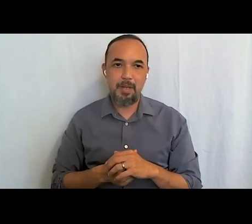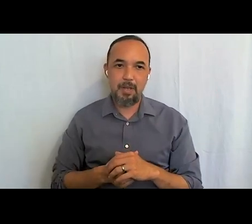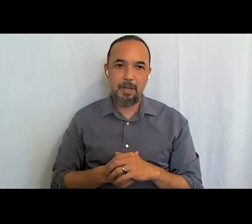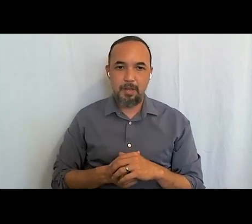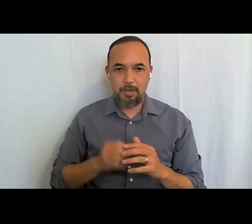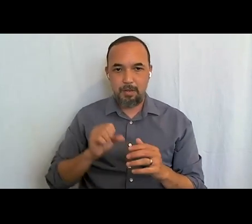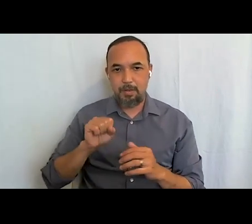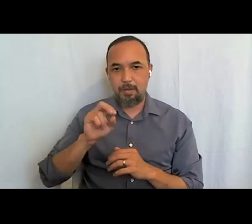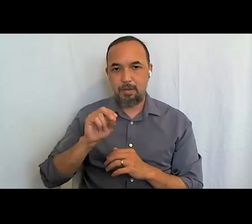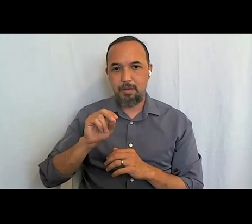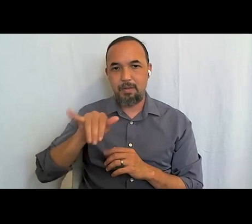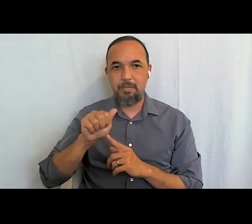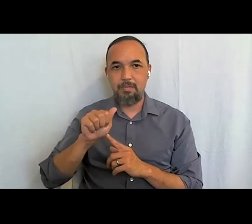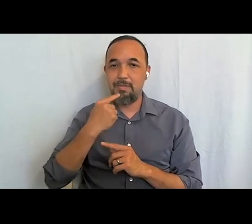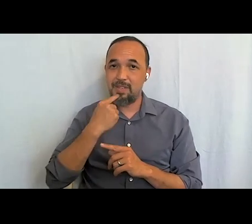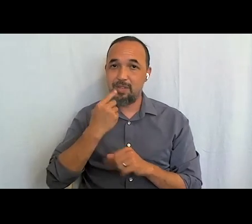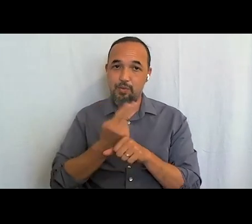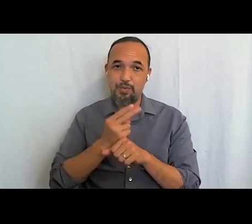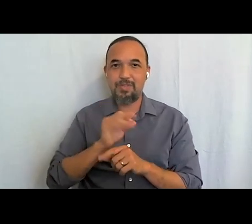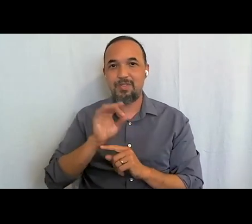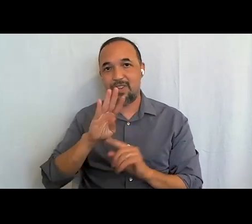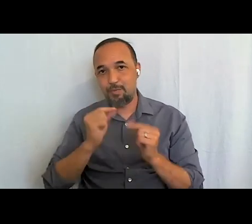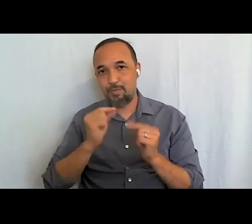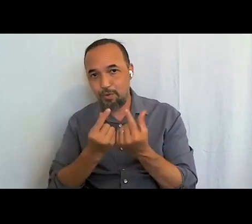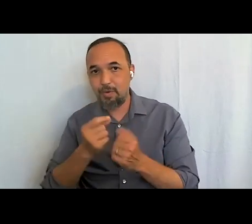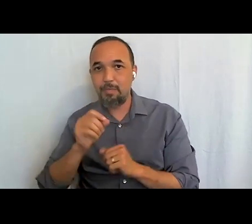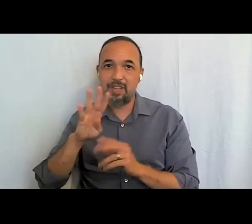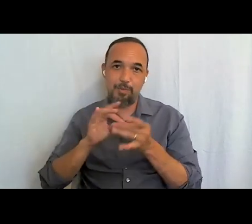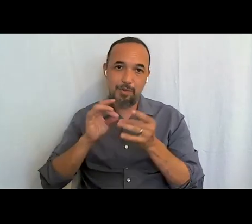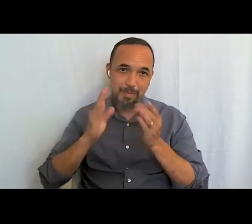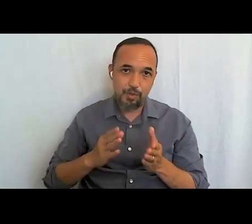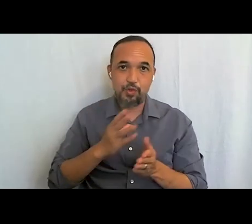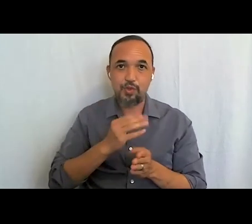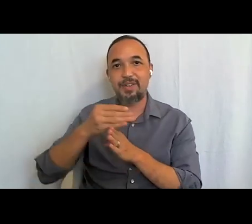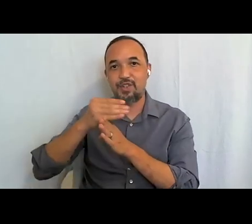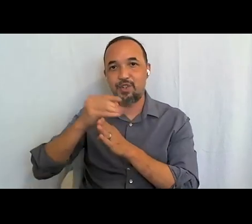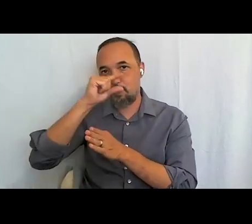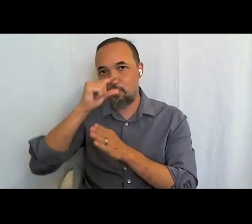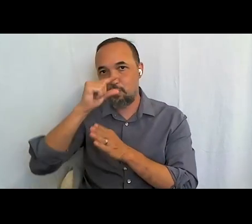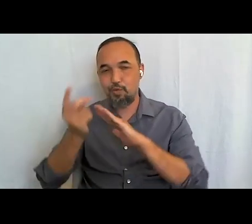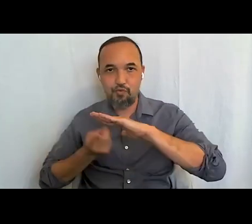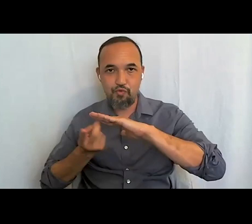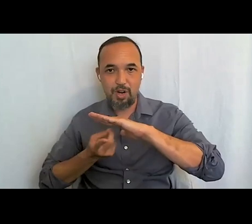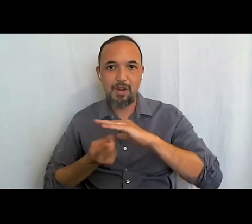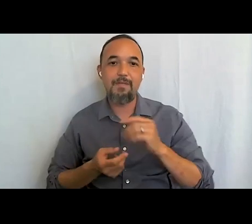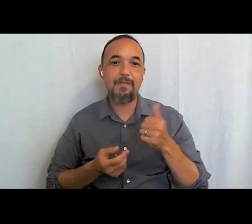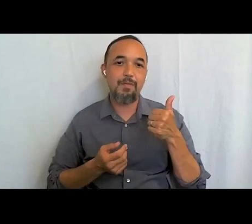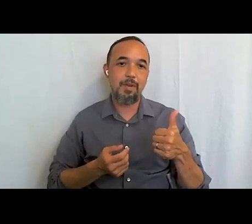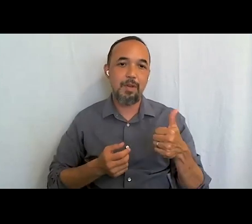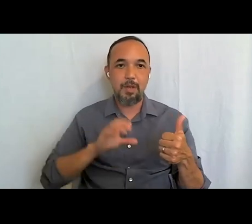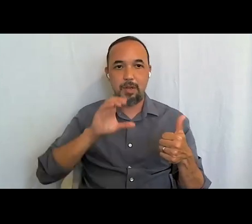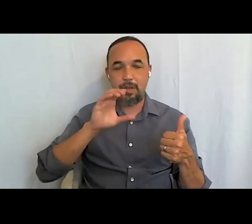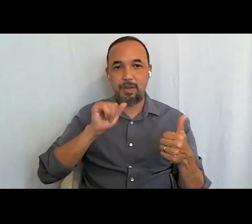she uses a Facebook group. They use Facebook Messenger and then they have a shared Google Drive. Cool. Kat Wheeler still says, I have no idea what to